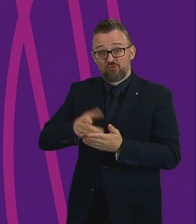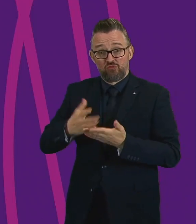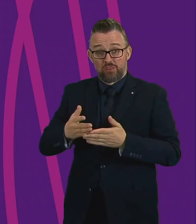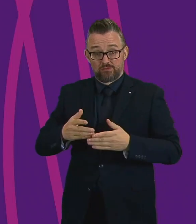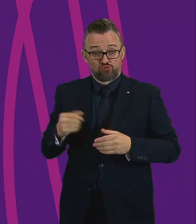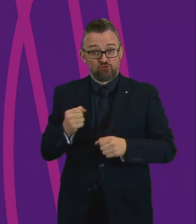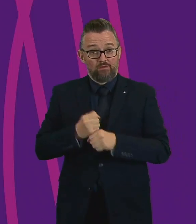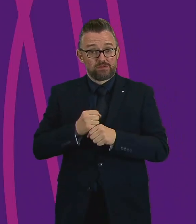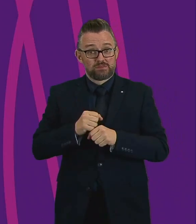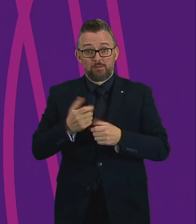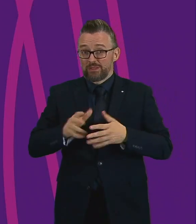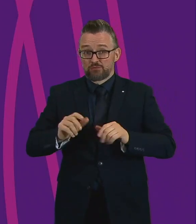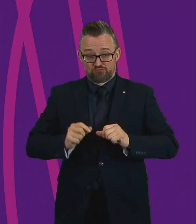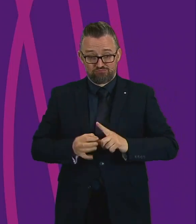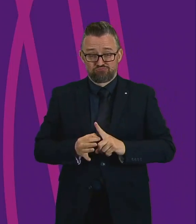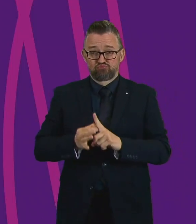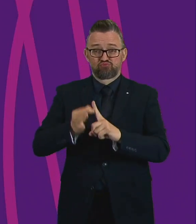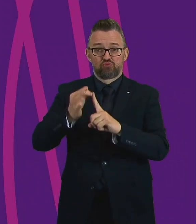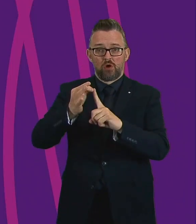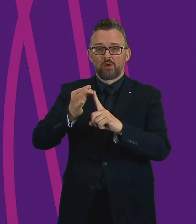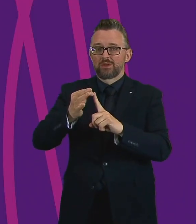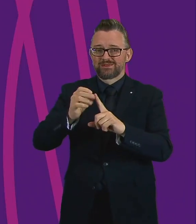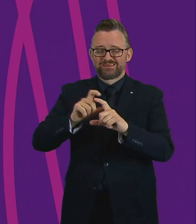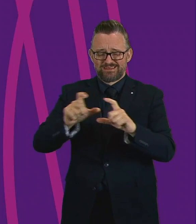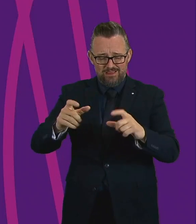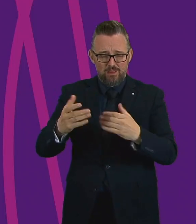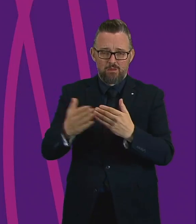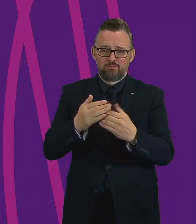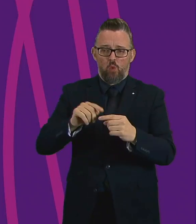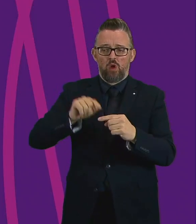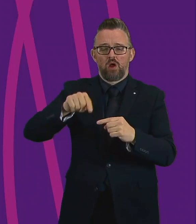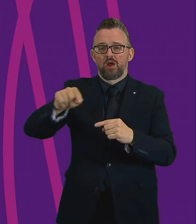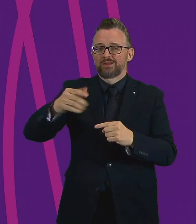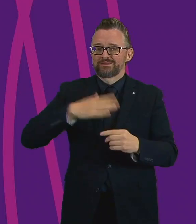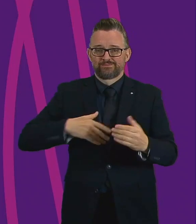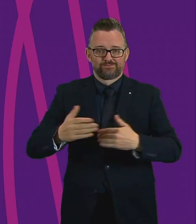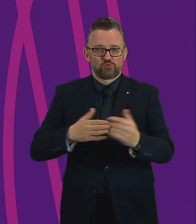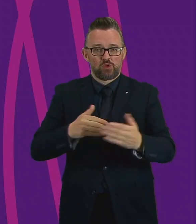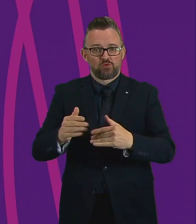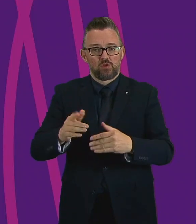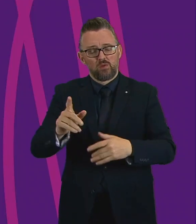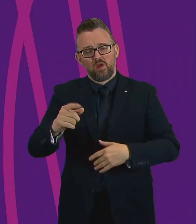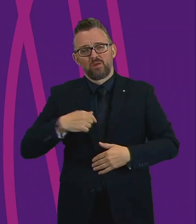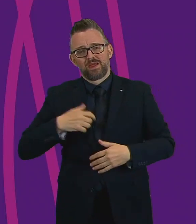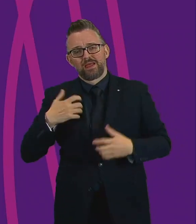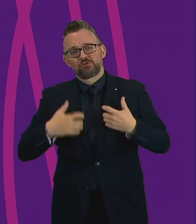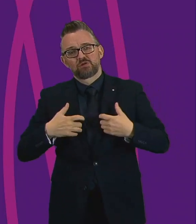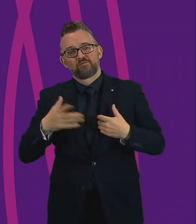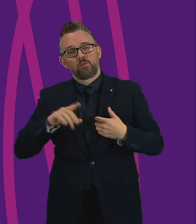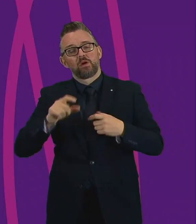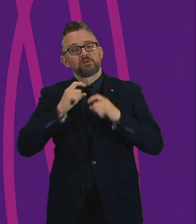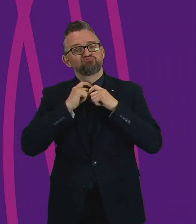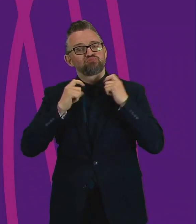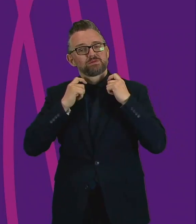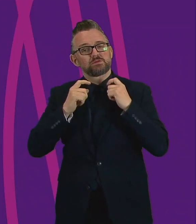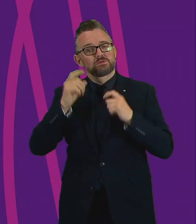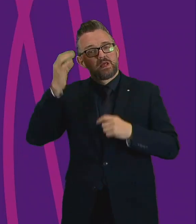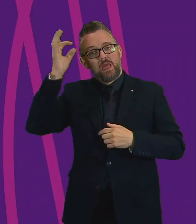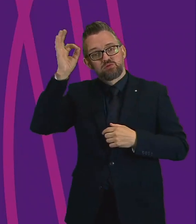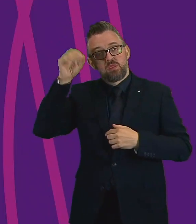Scottish Government, but there is more to do. And I've always been very interested in the work done by Preston Council when